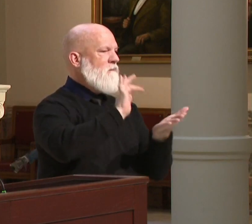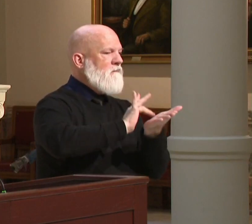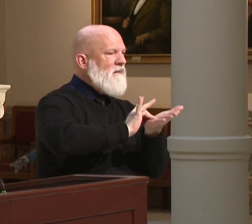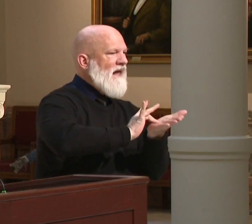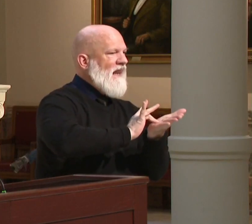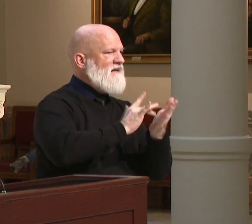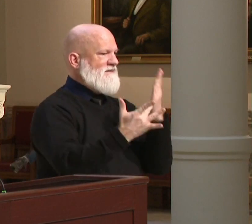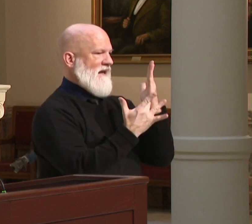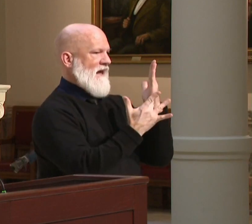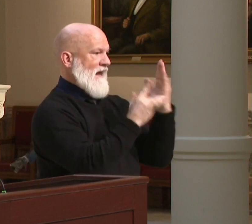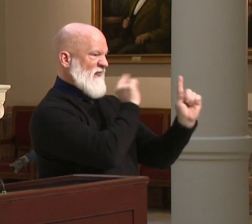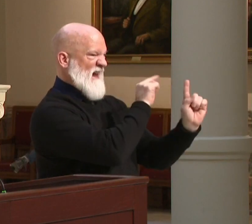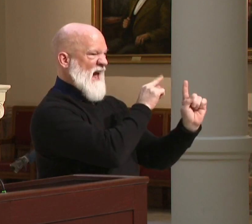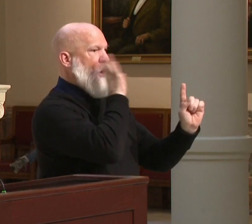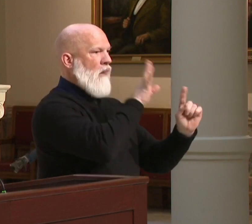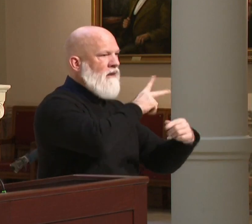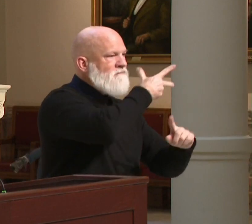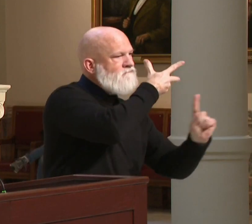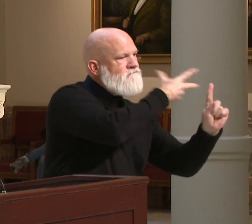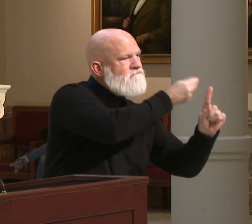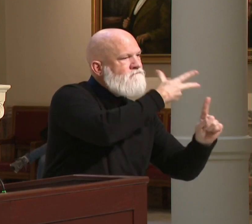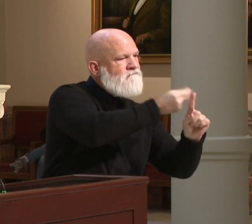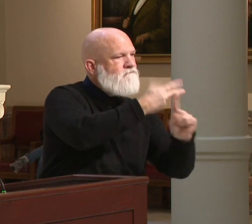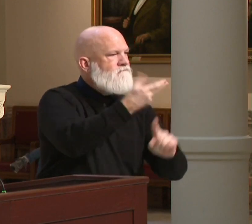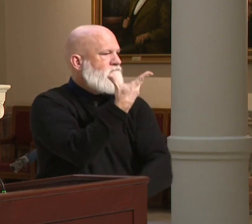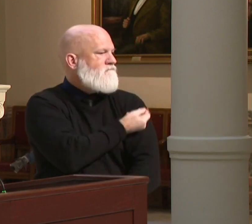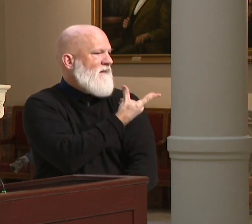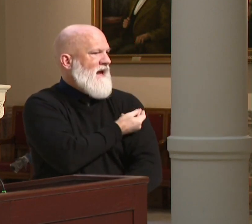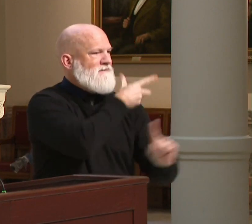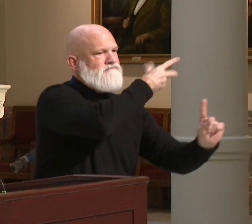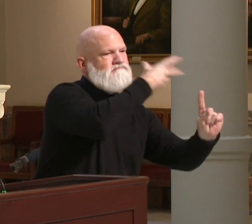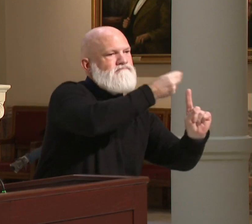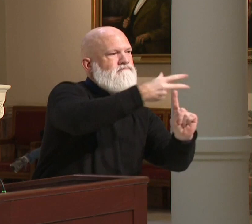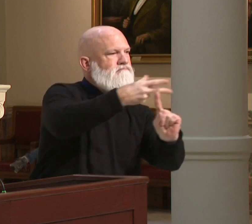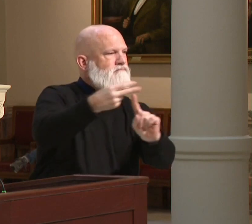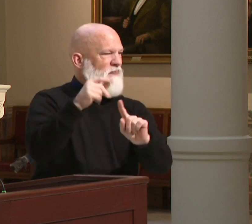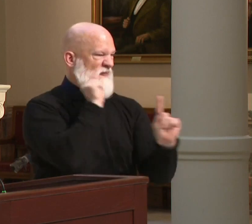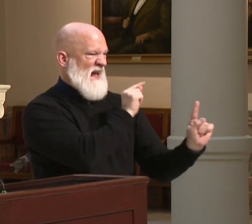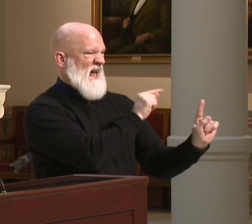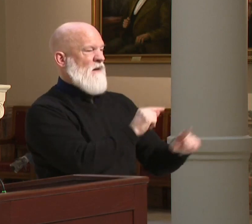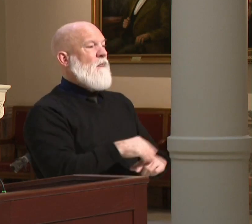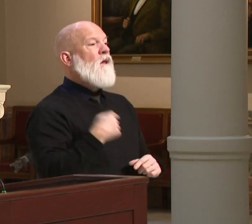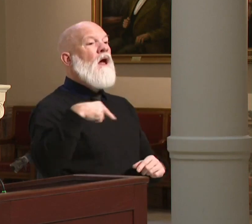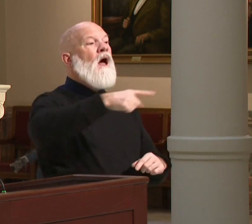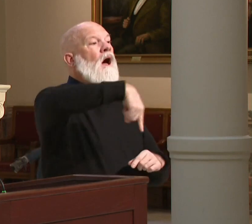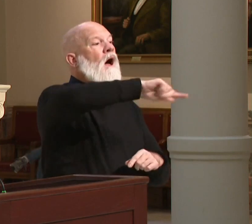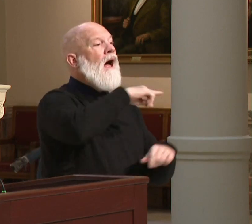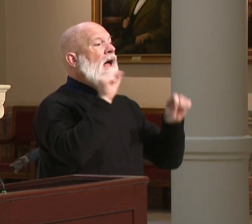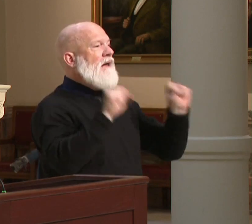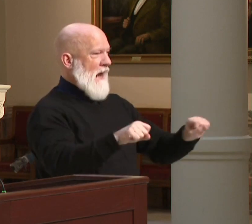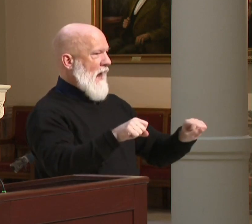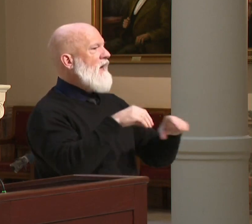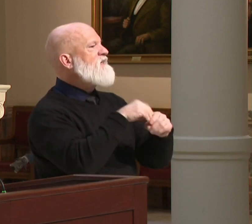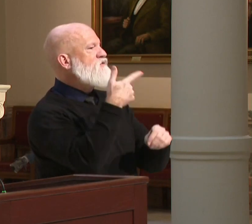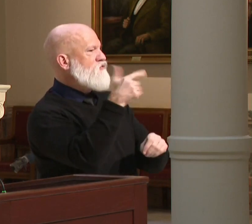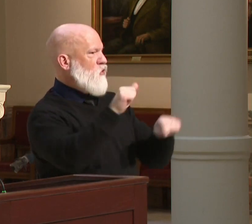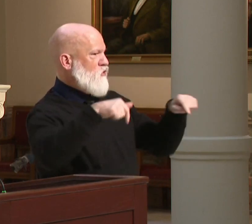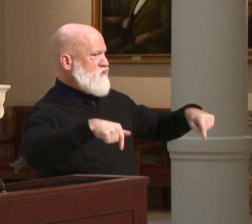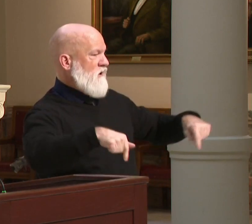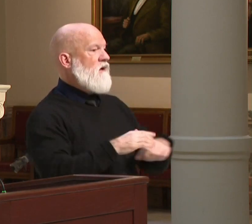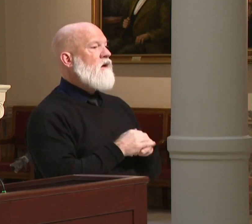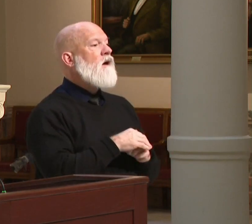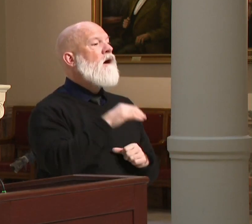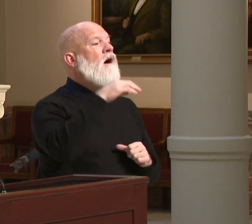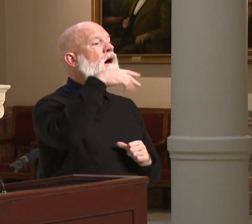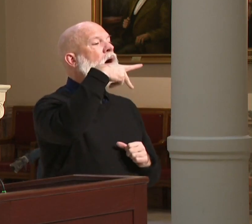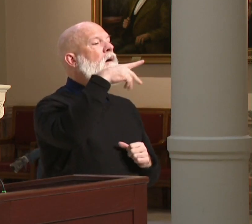to administer the COVID-19 vaccine to those who are eligible in Georgia. Paramedics have always been able